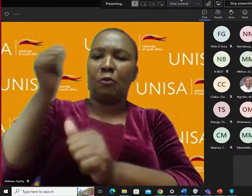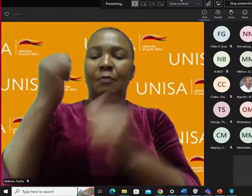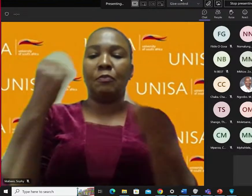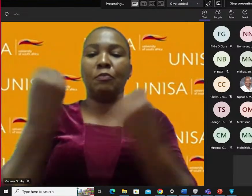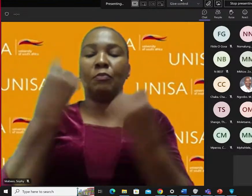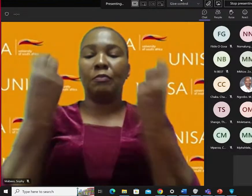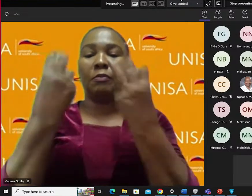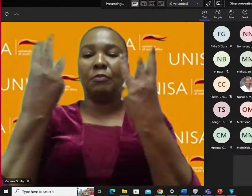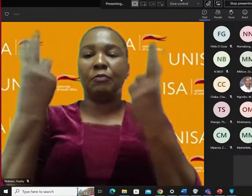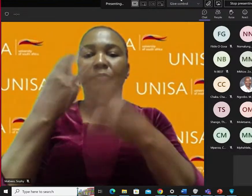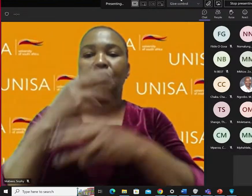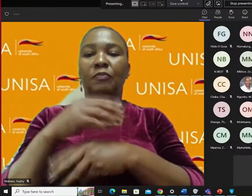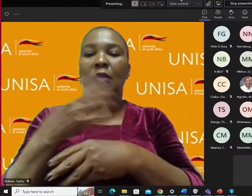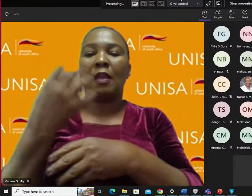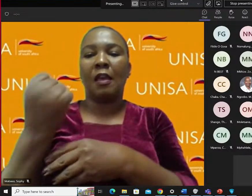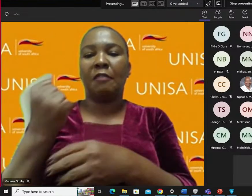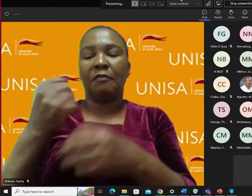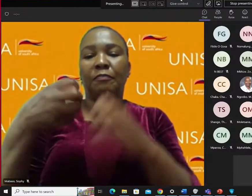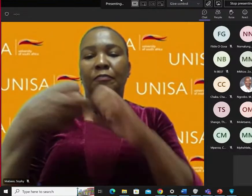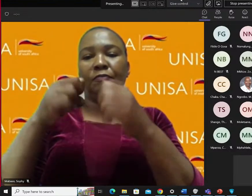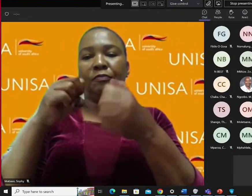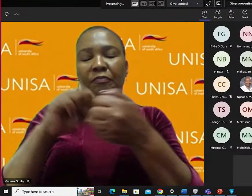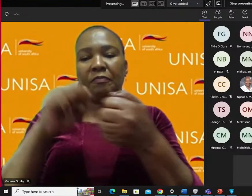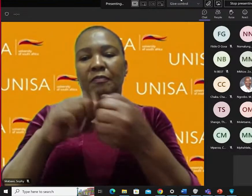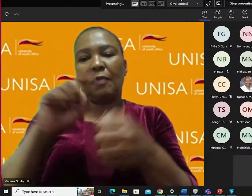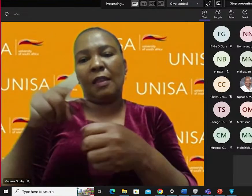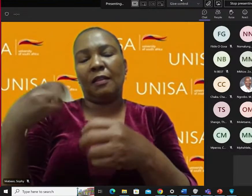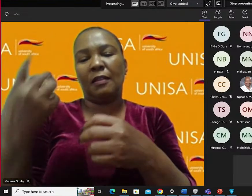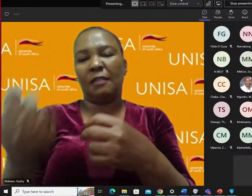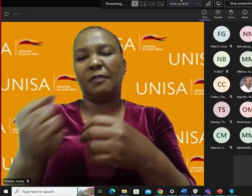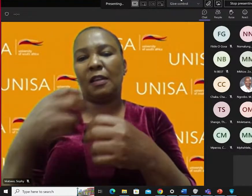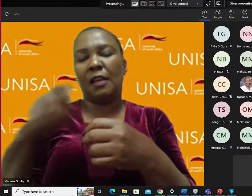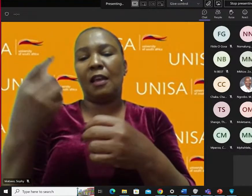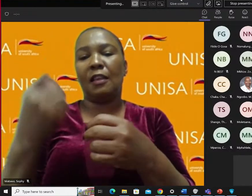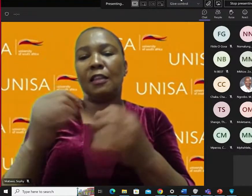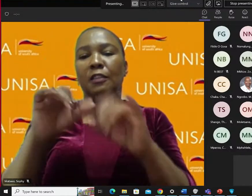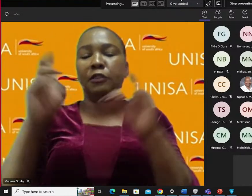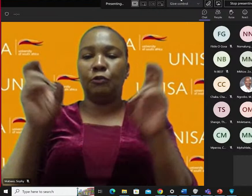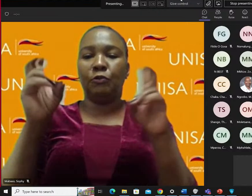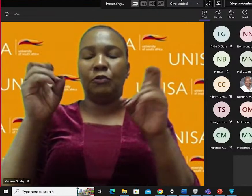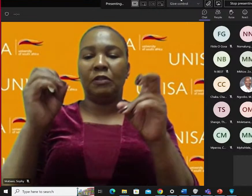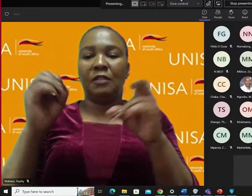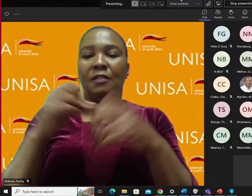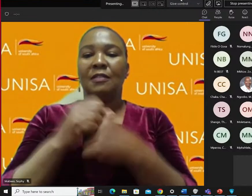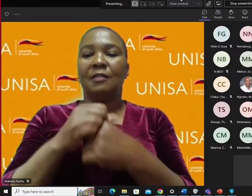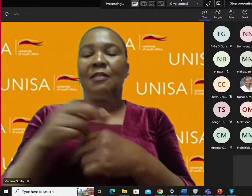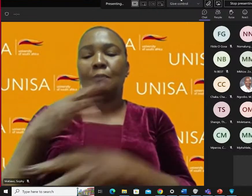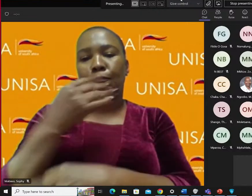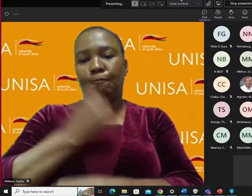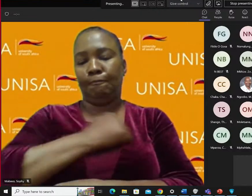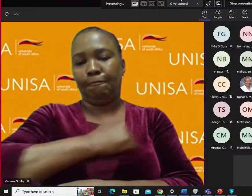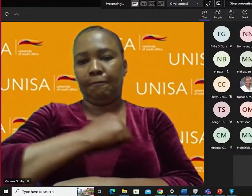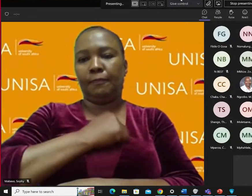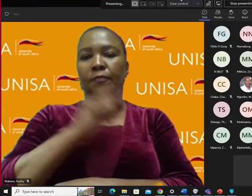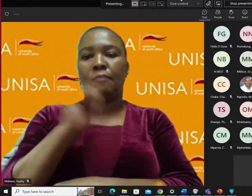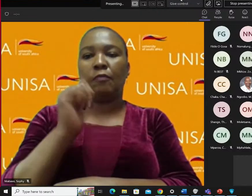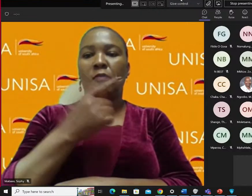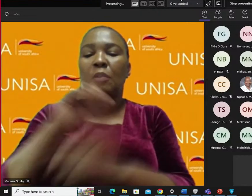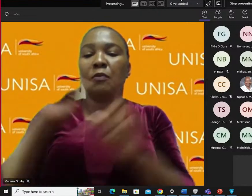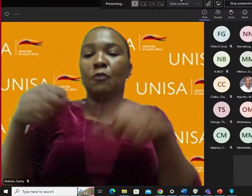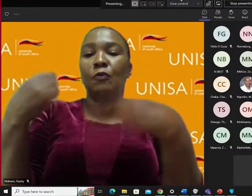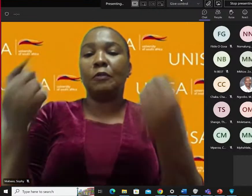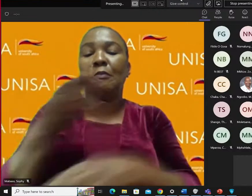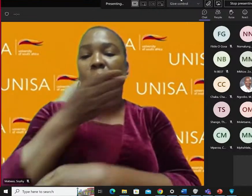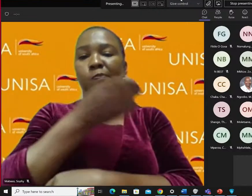pressing matters that they are attending to. So they send their sincere apologies for not making it to this